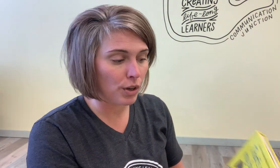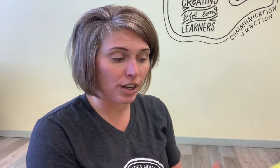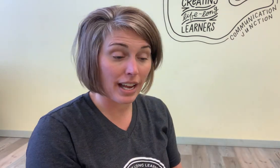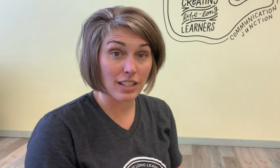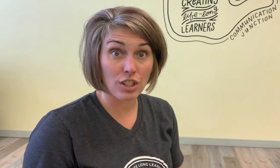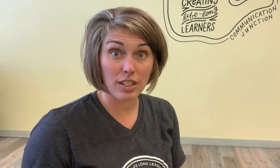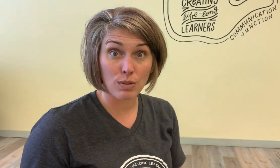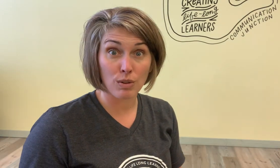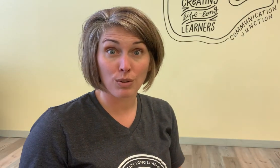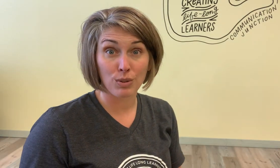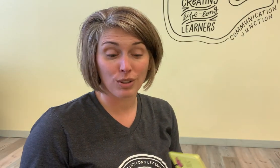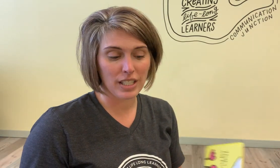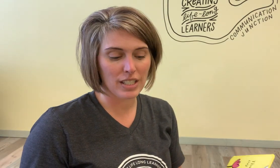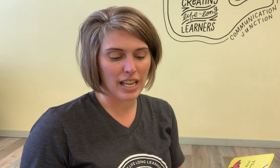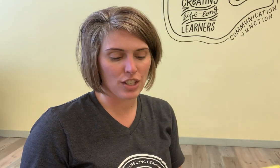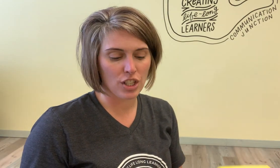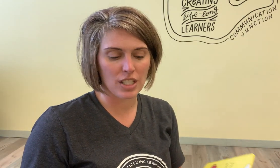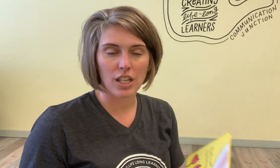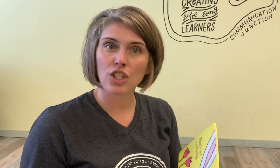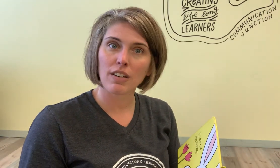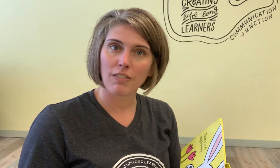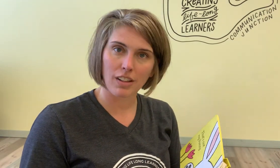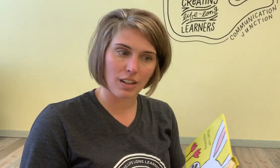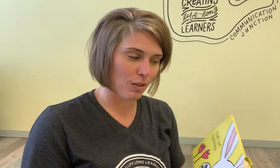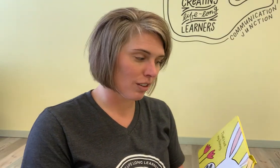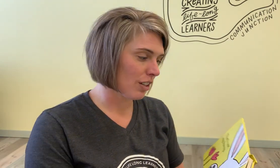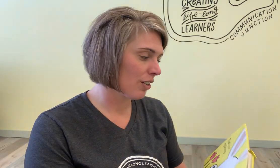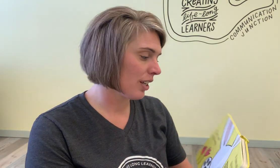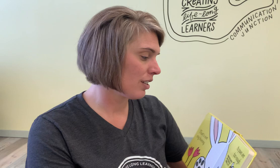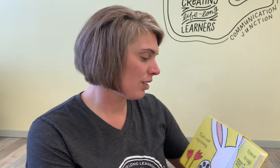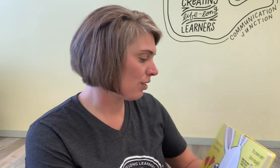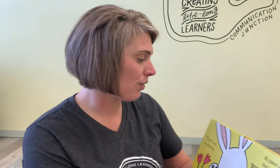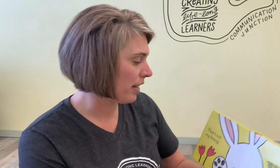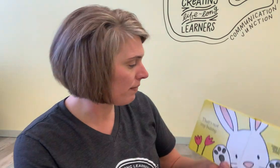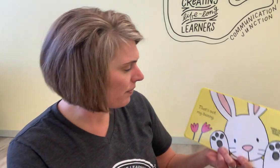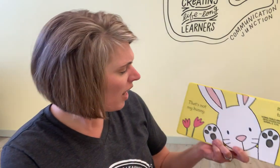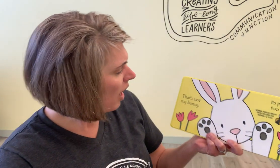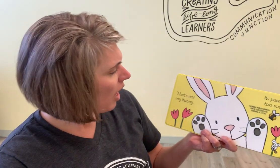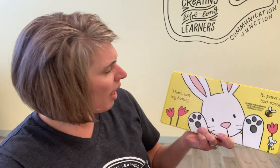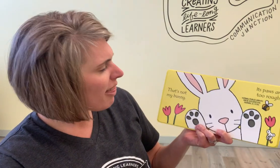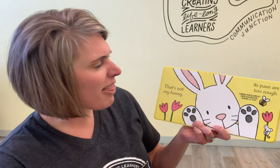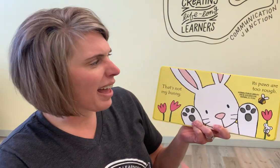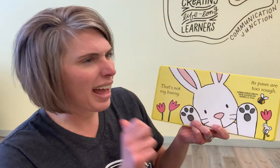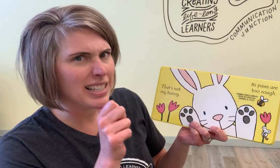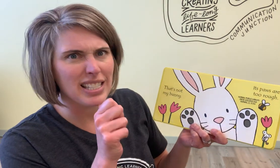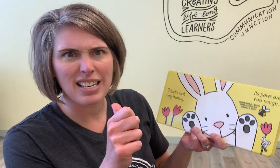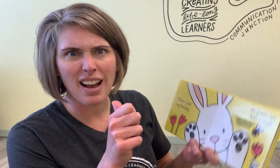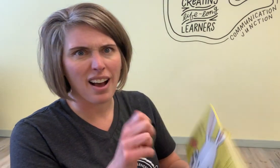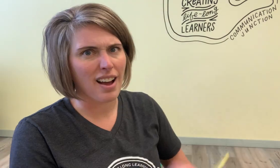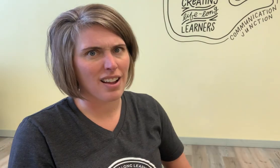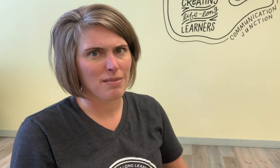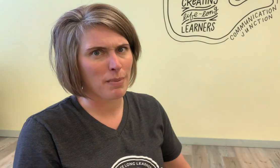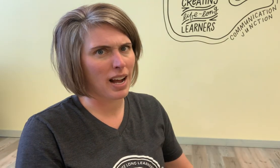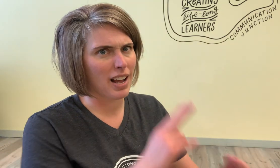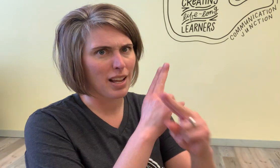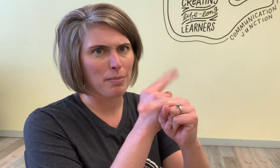on adjectives with our older kids and just touching and feeling with our little kids. You ready? That's not my